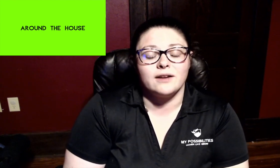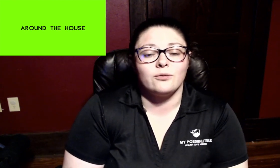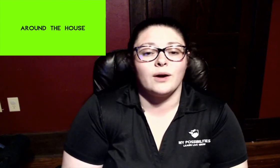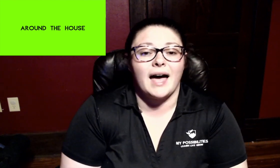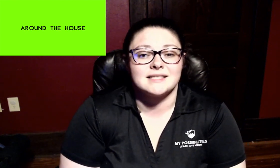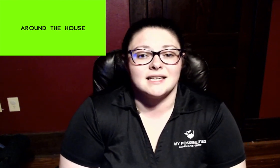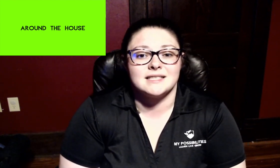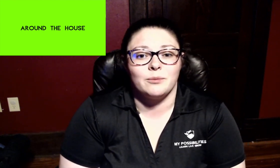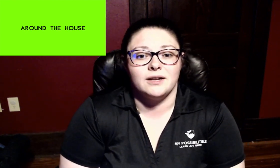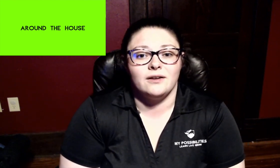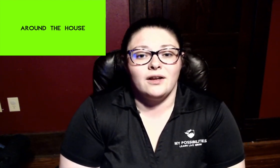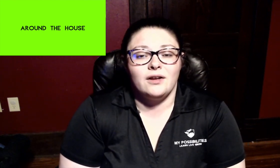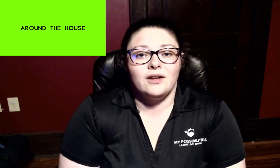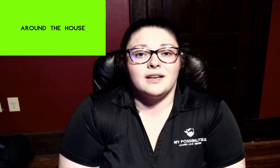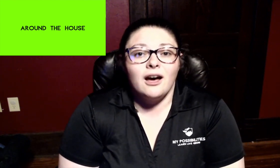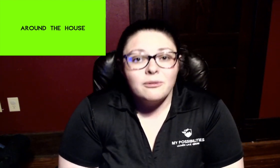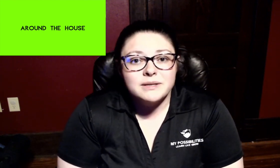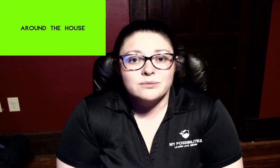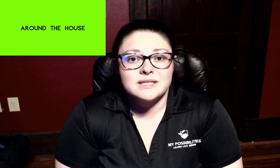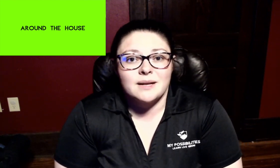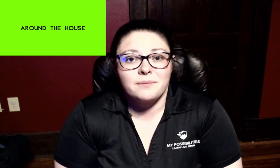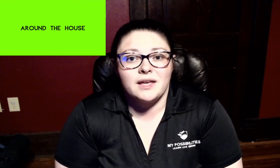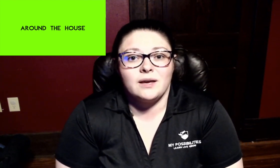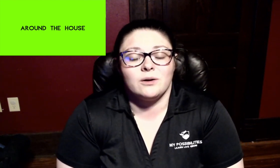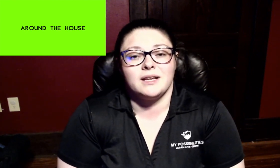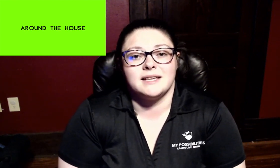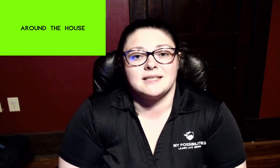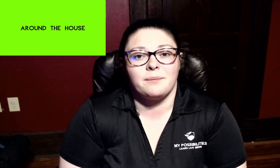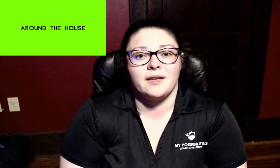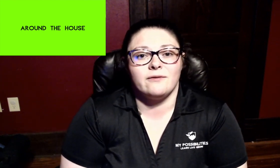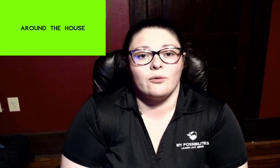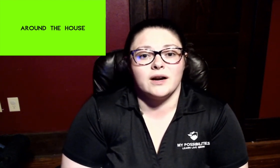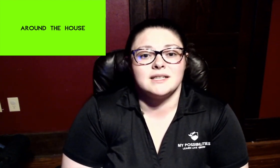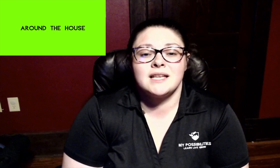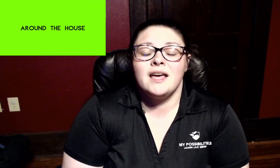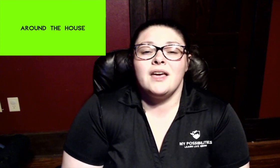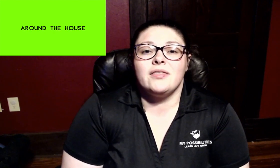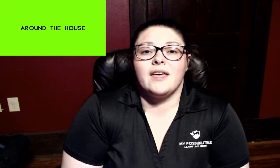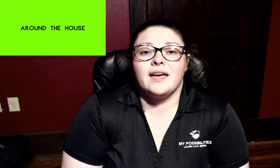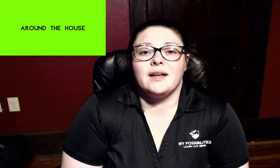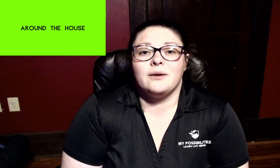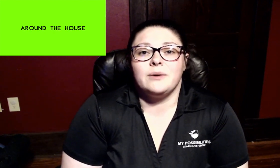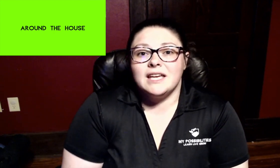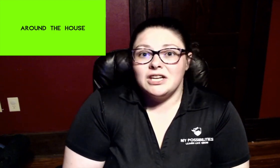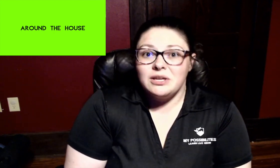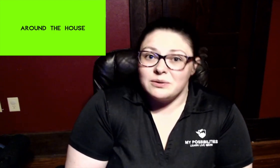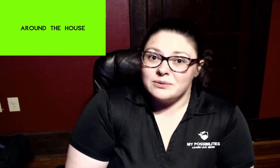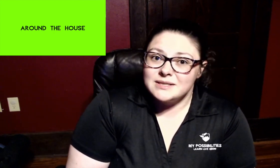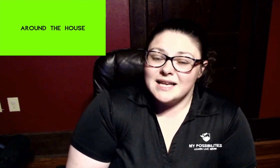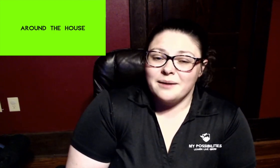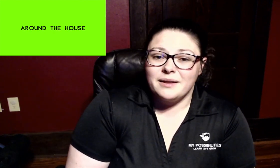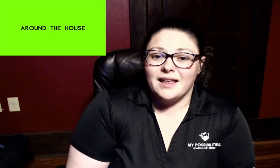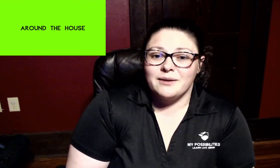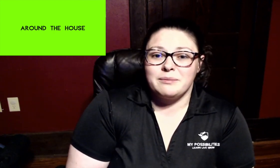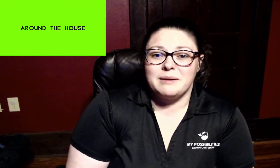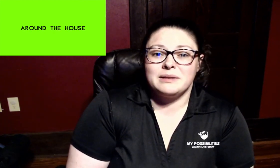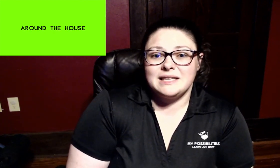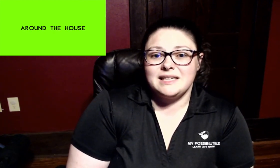we're asking someone to help us with something or to get something for us that we can use, and that would be please